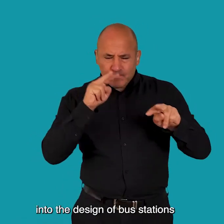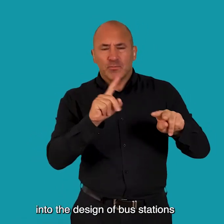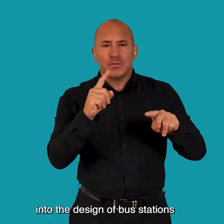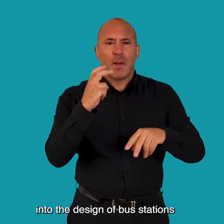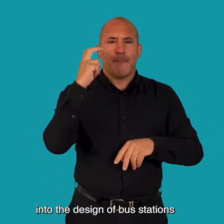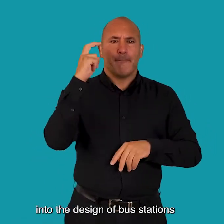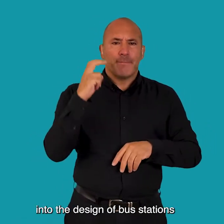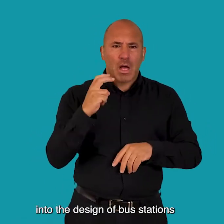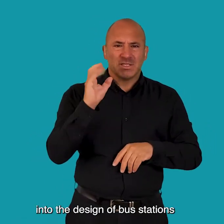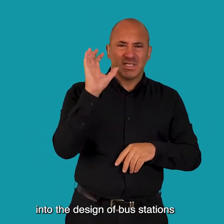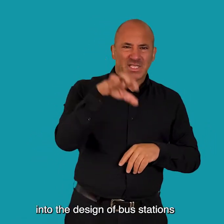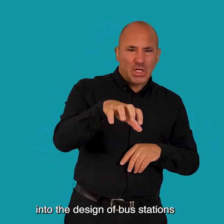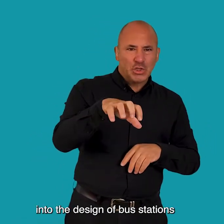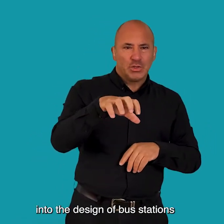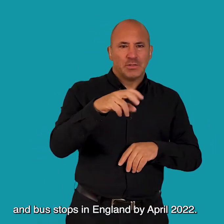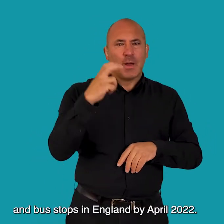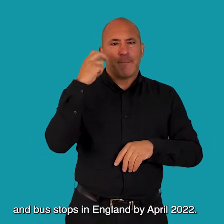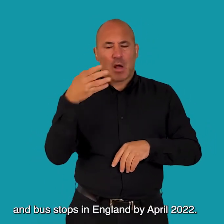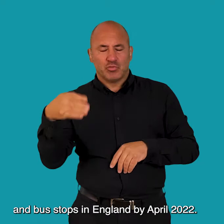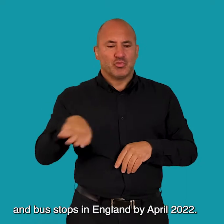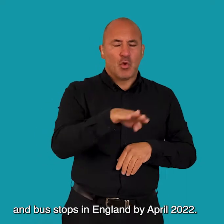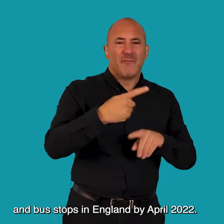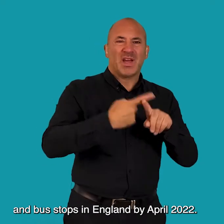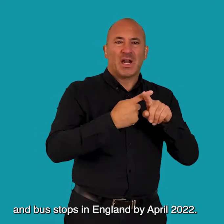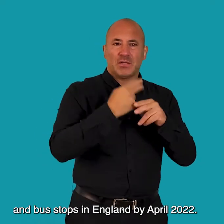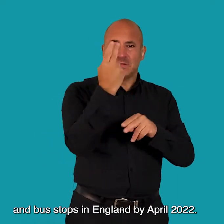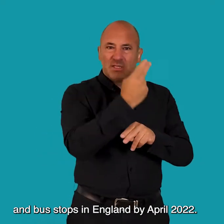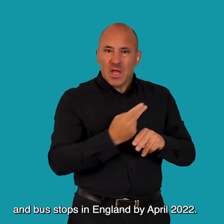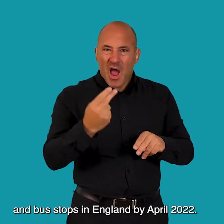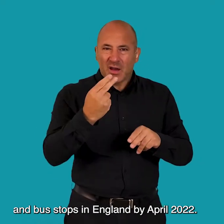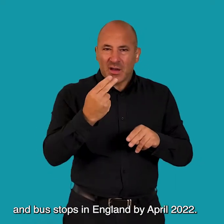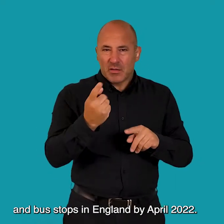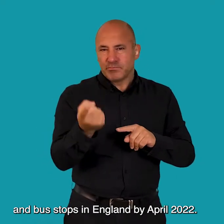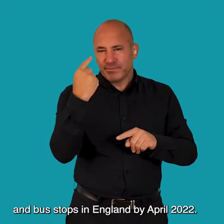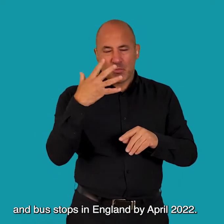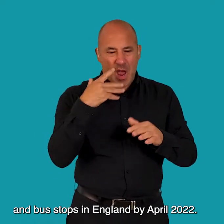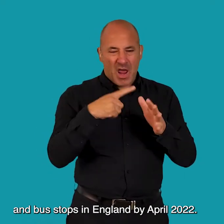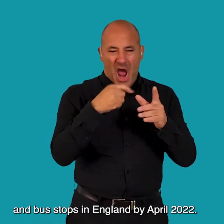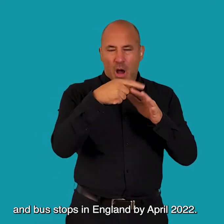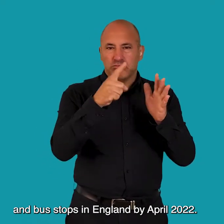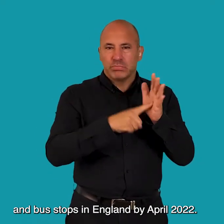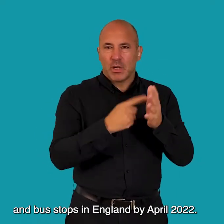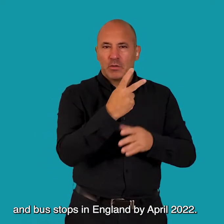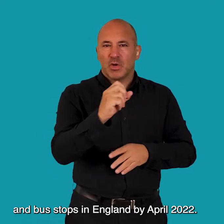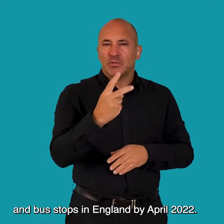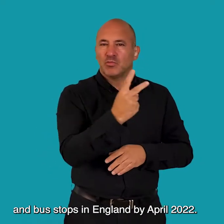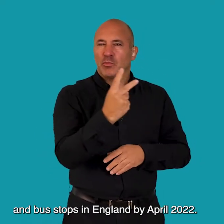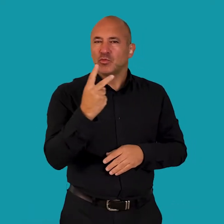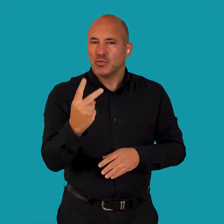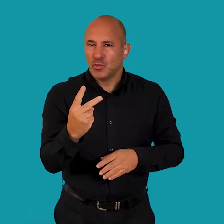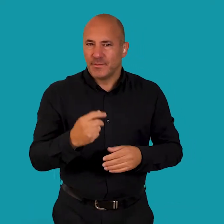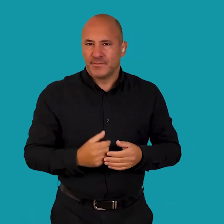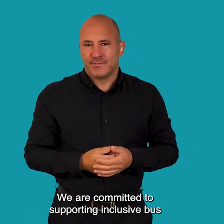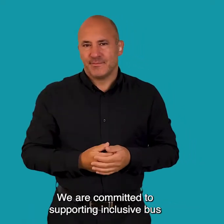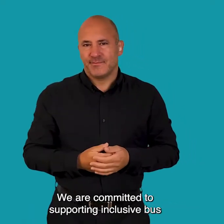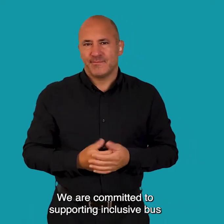the design of bus stations and bus stops in England by April 2022. We are committed